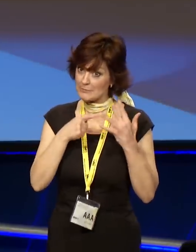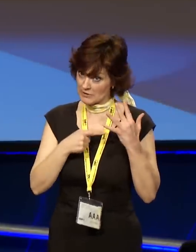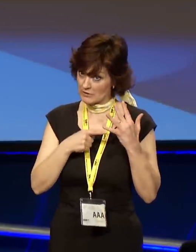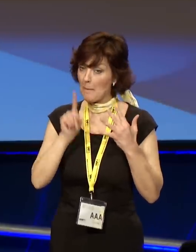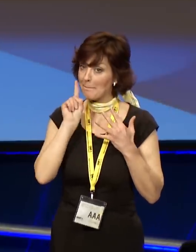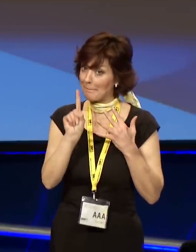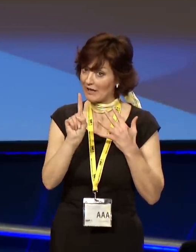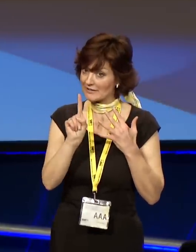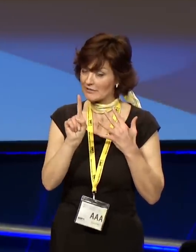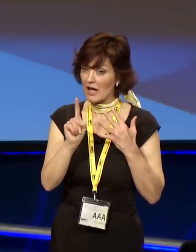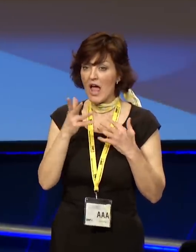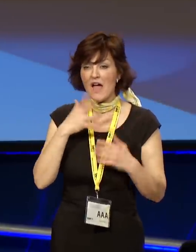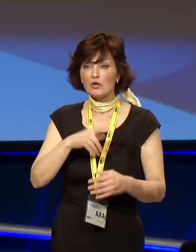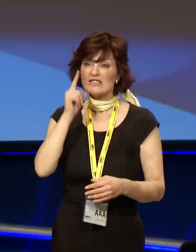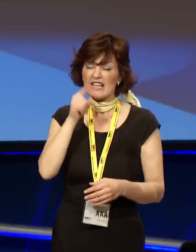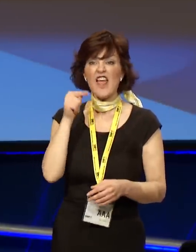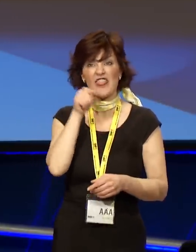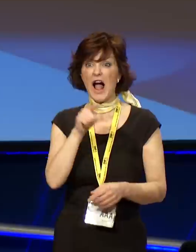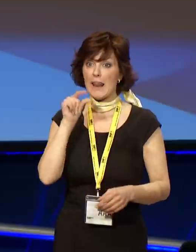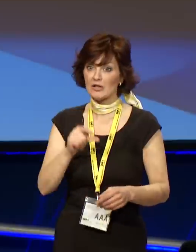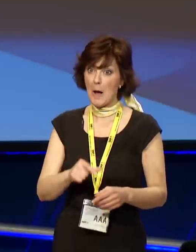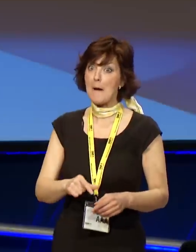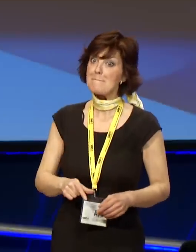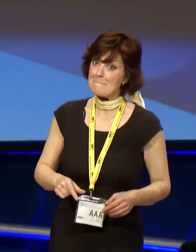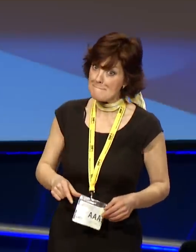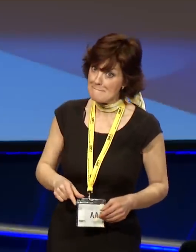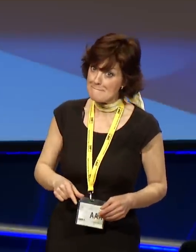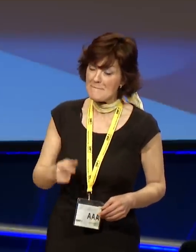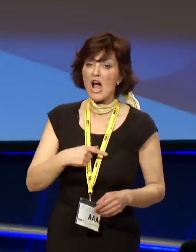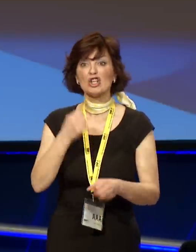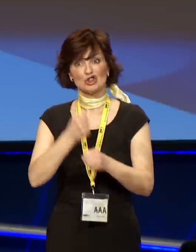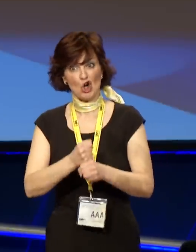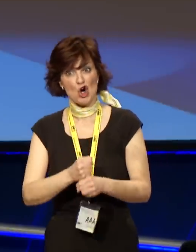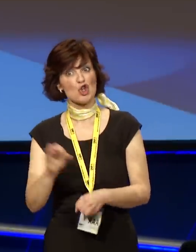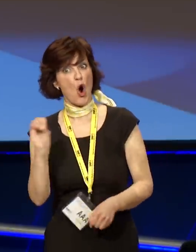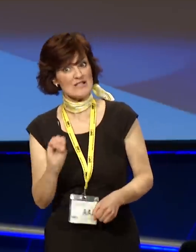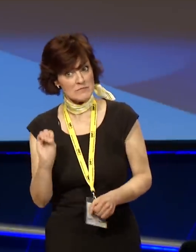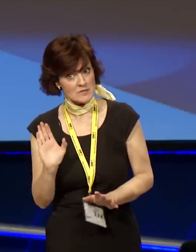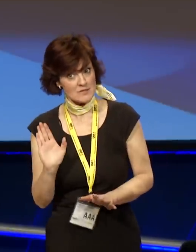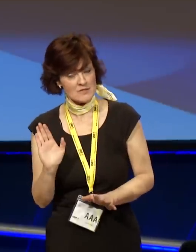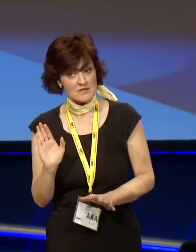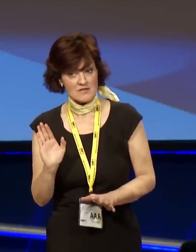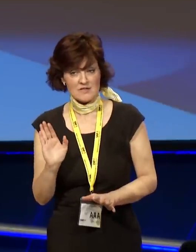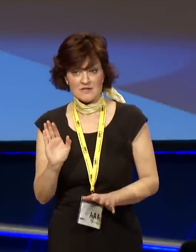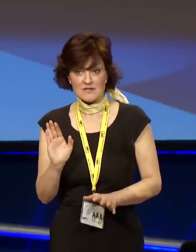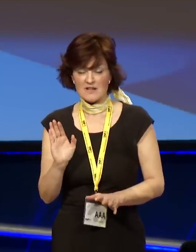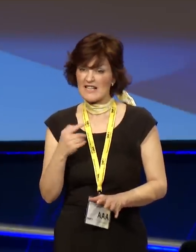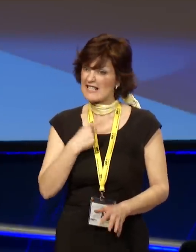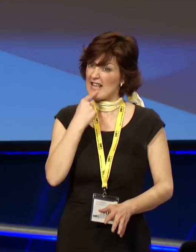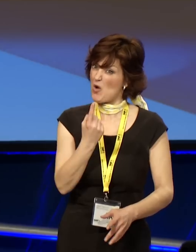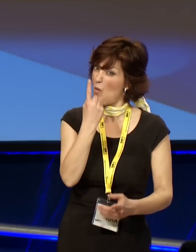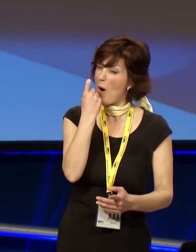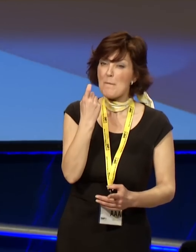But if you see that little George Osborne says one more